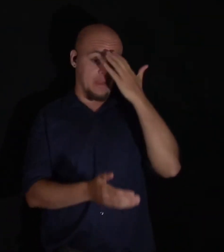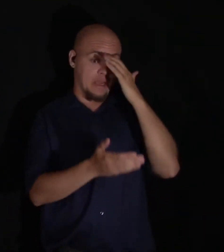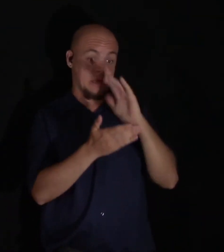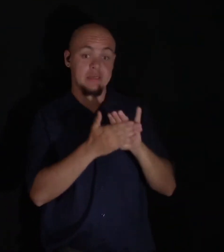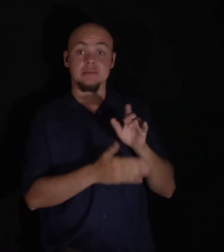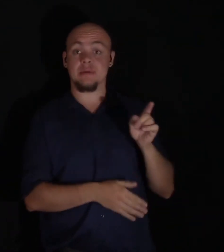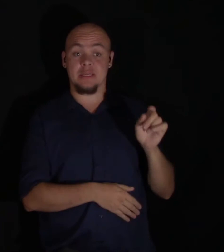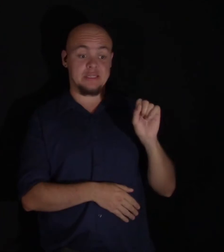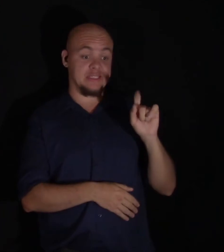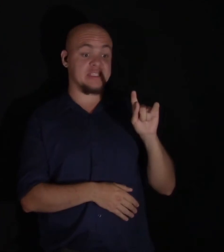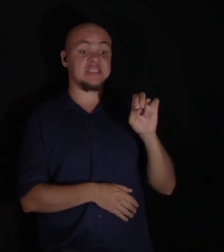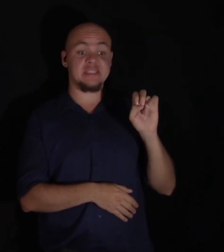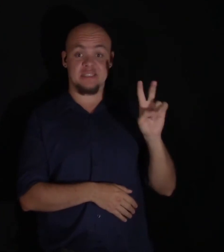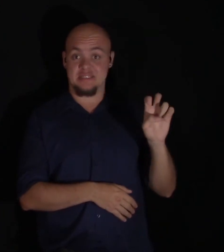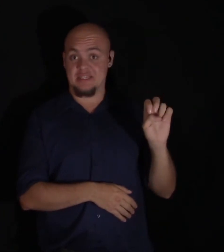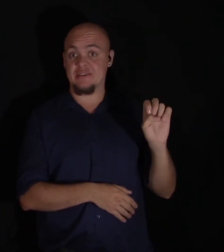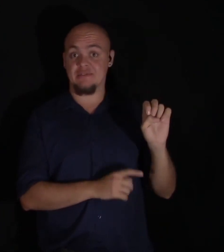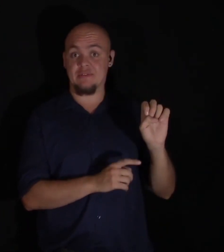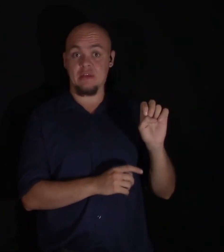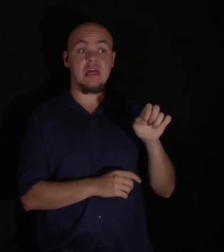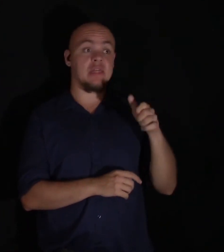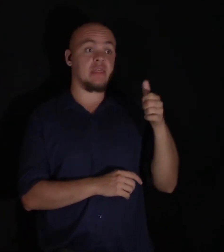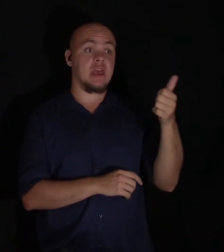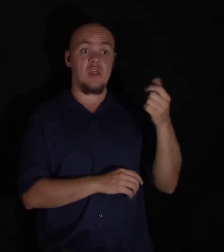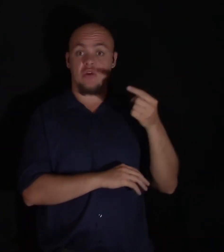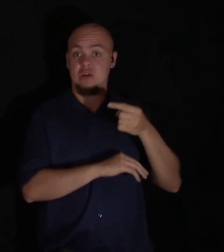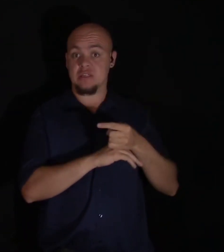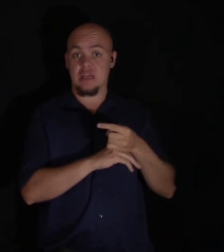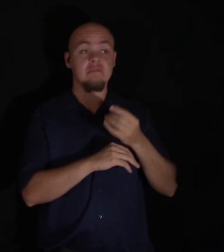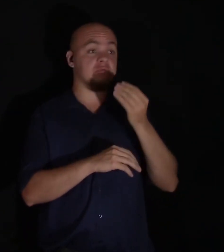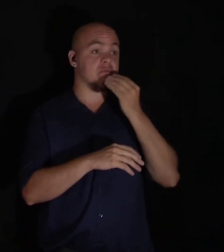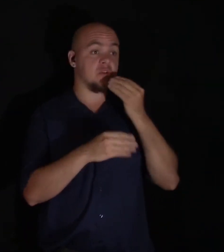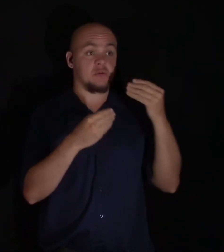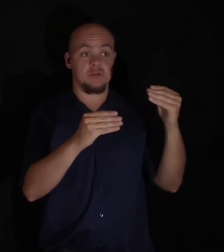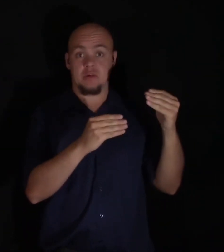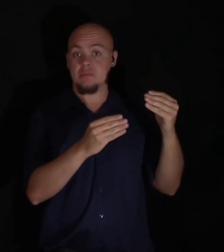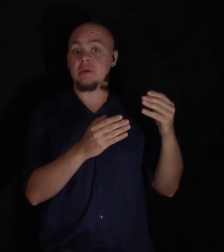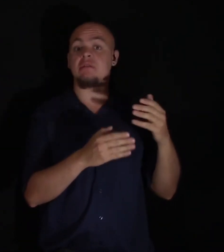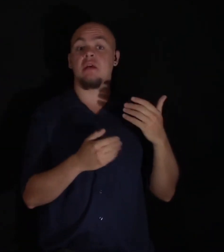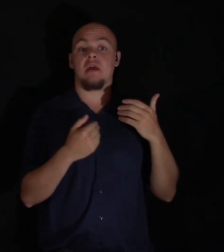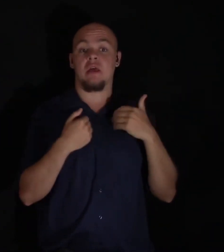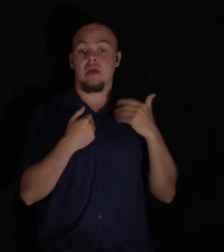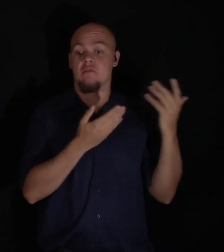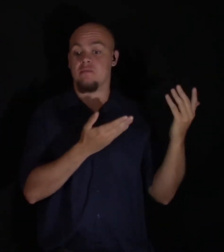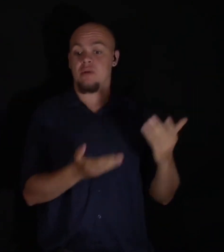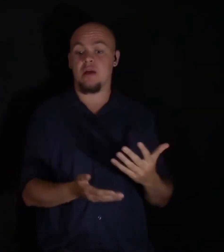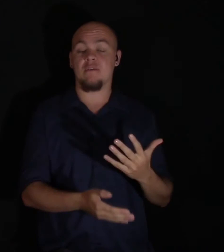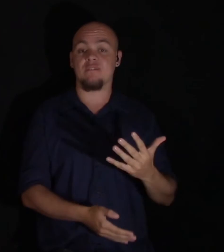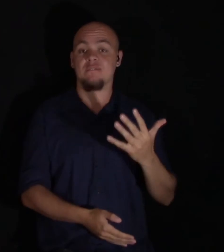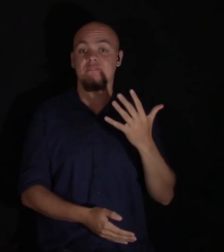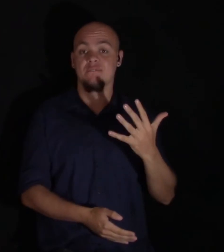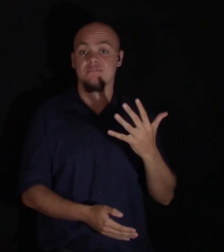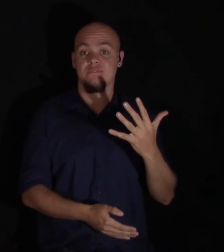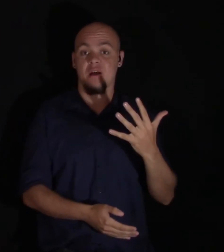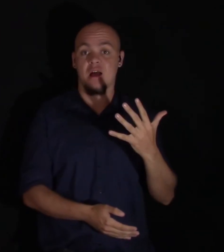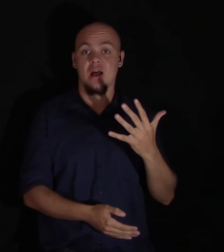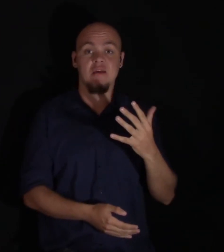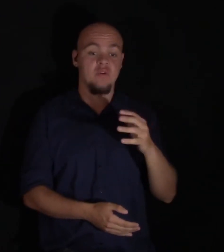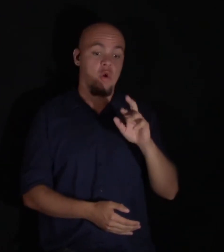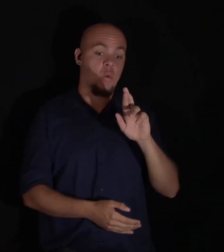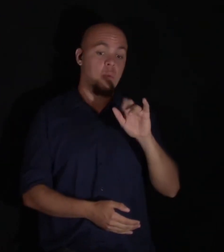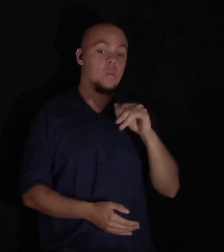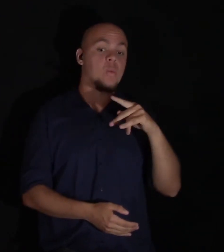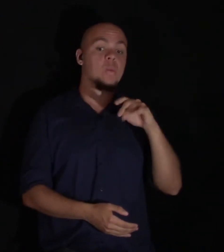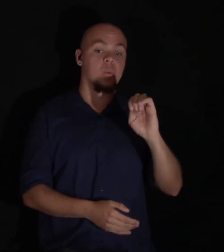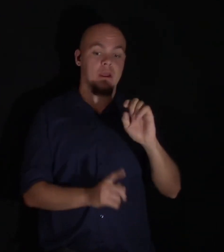Steve came home the other day from grocery shopping with 5 totally ripe bananas,